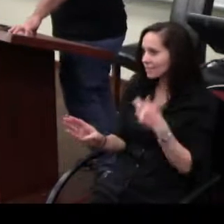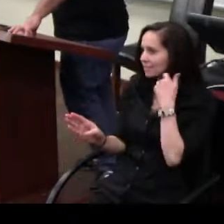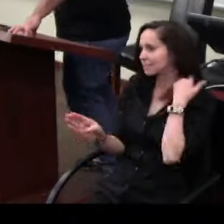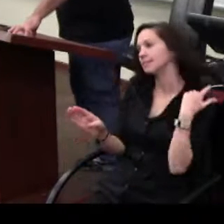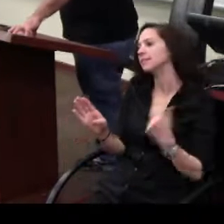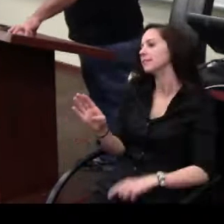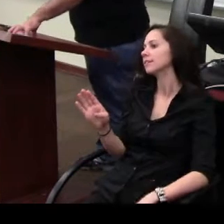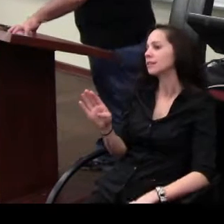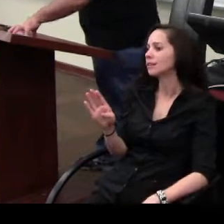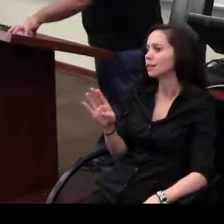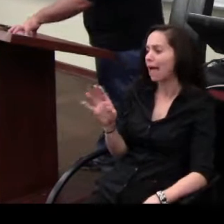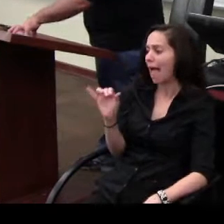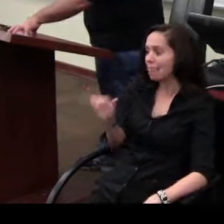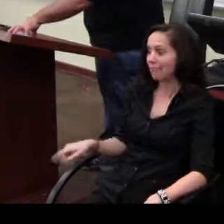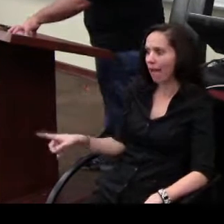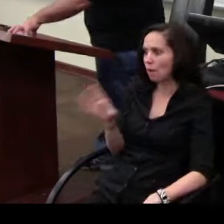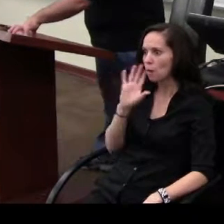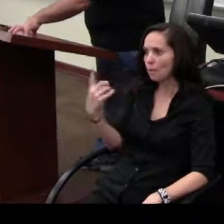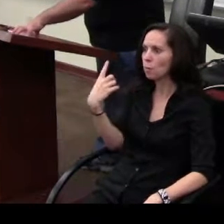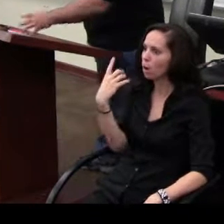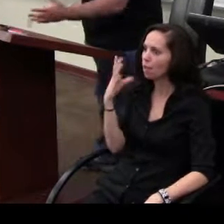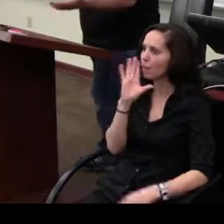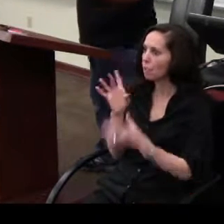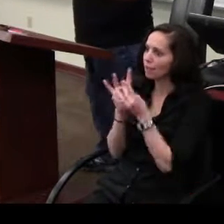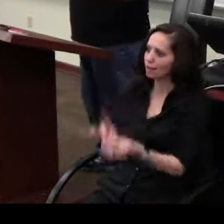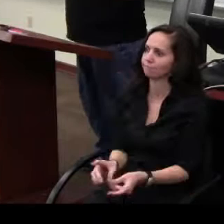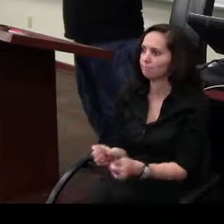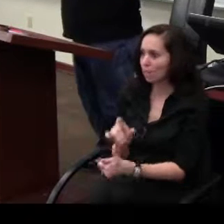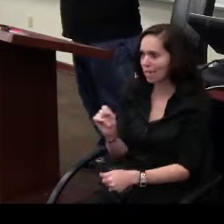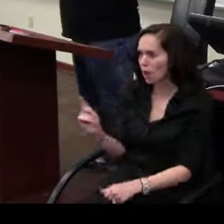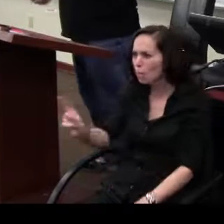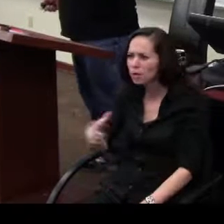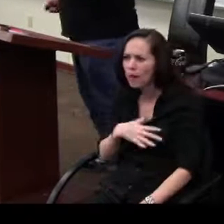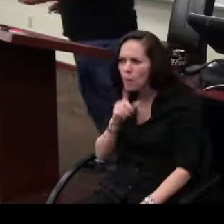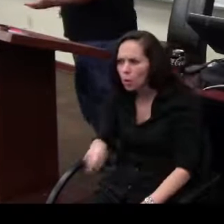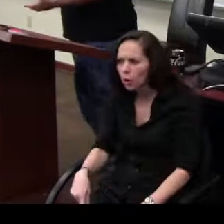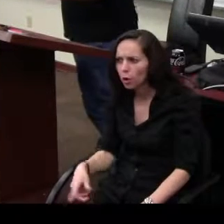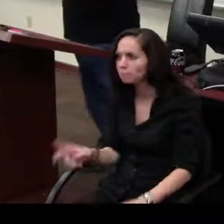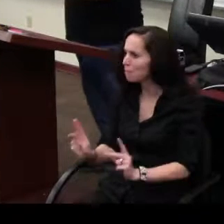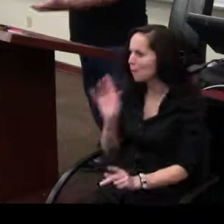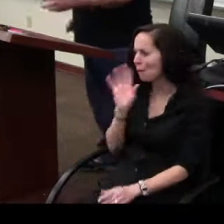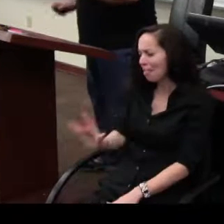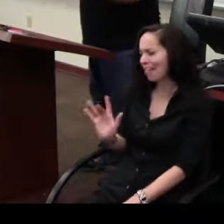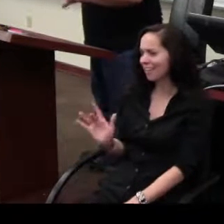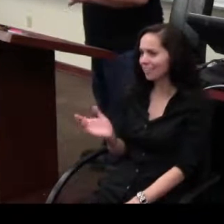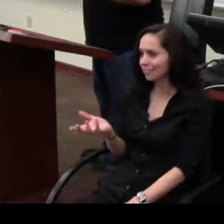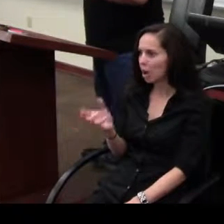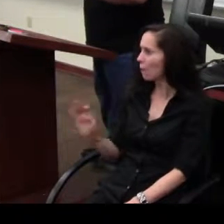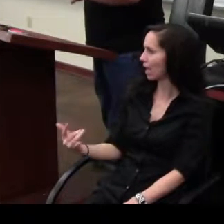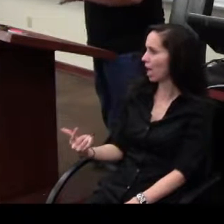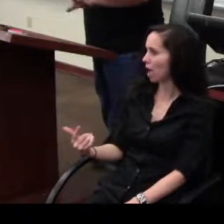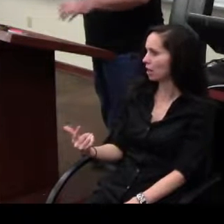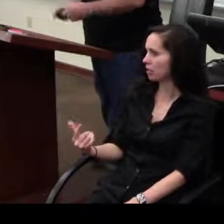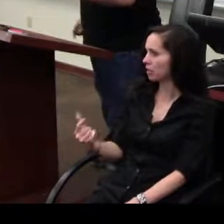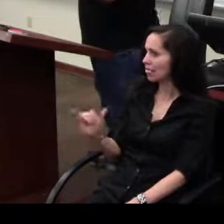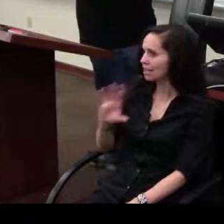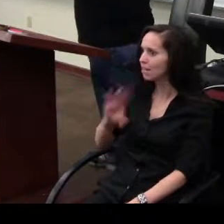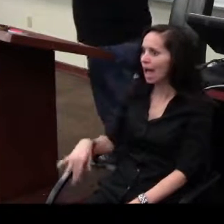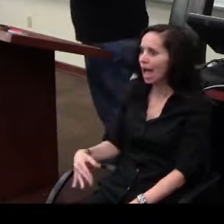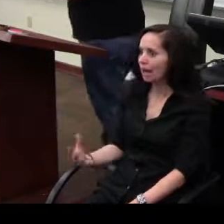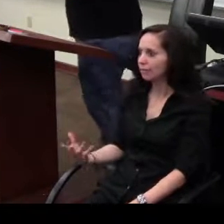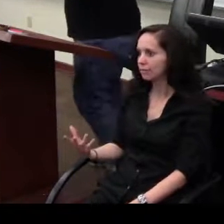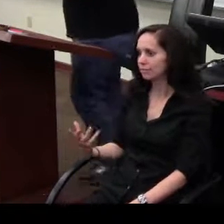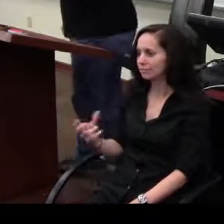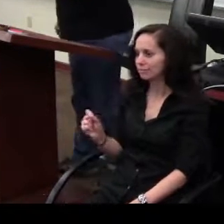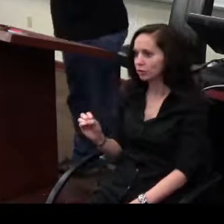the business side, all right? And this is going to be one that goes along with that. Where's my order? And people are going to click on that. They're going to go, oh my gosh, this is bad.